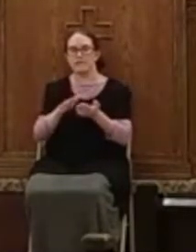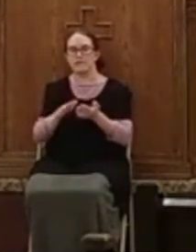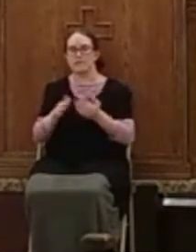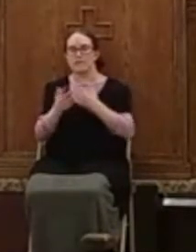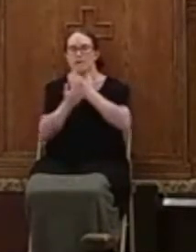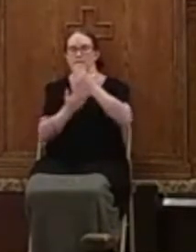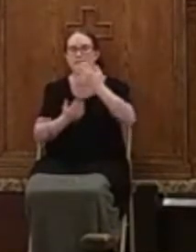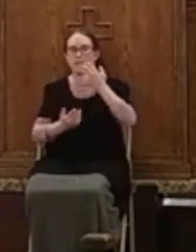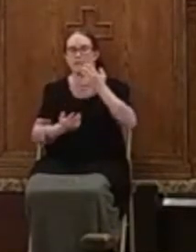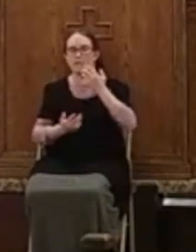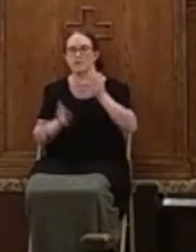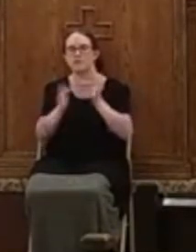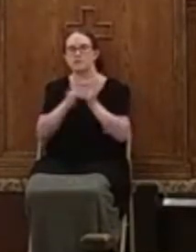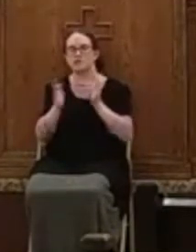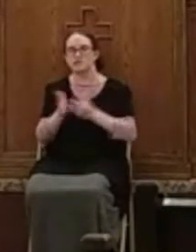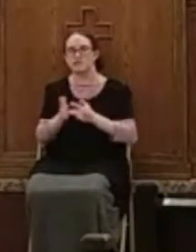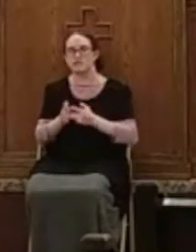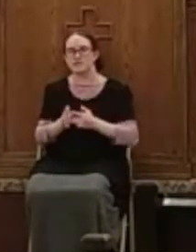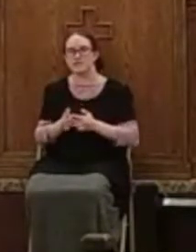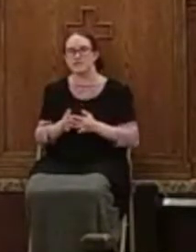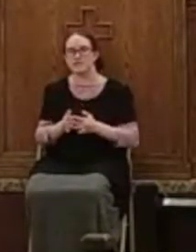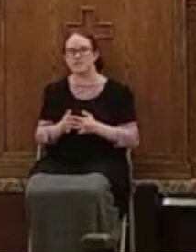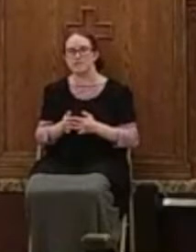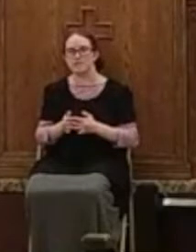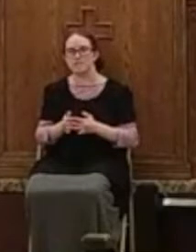the blood of Jesus.